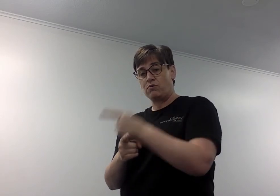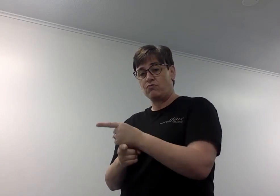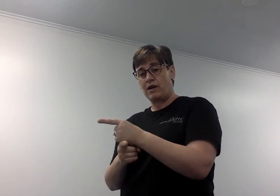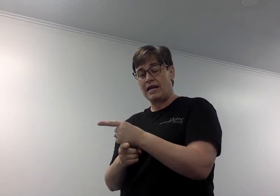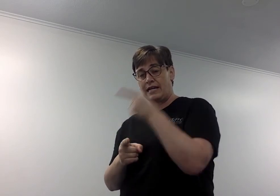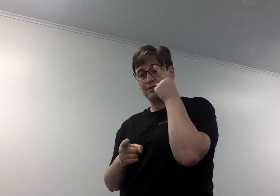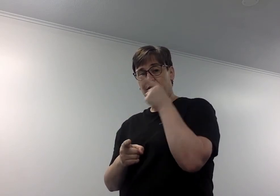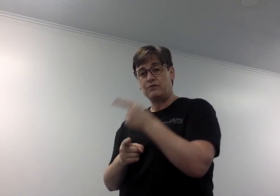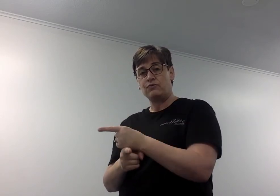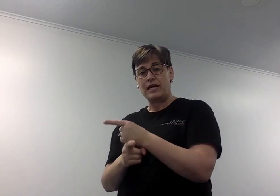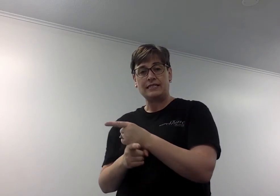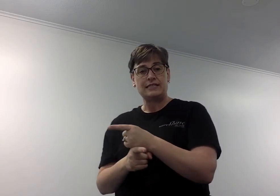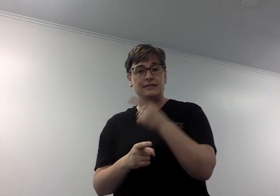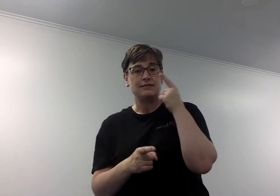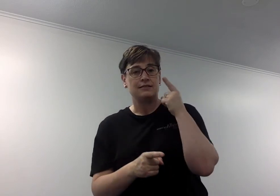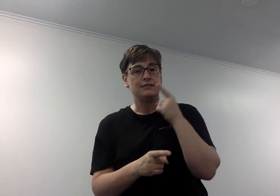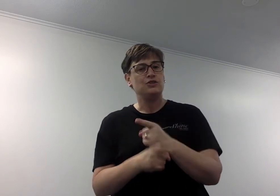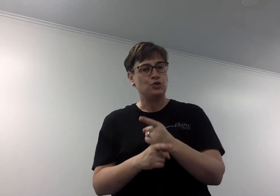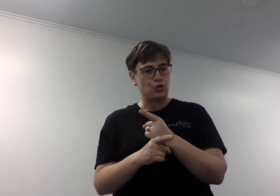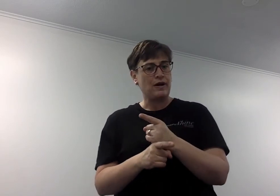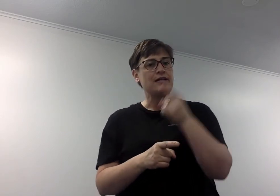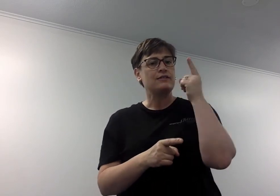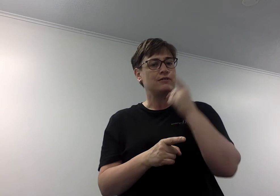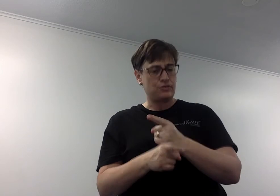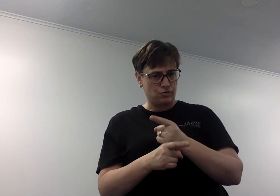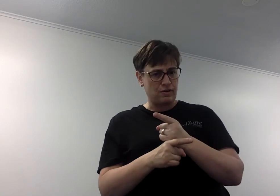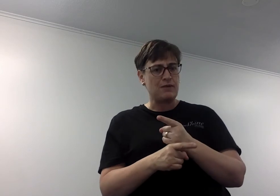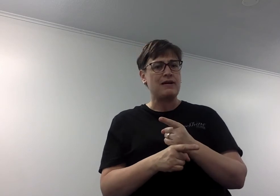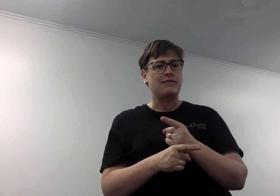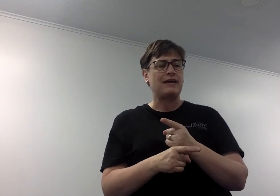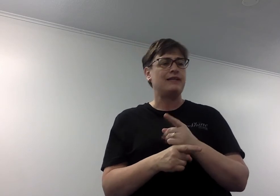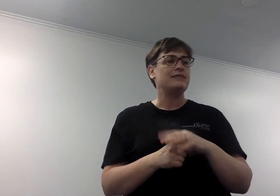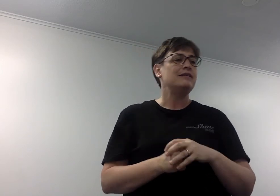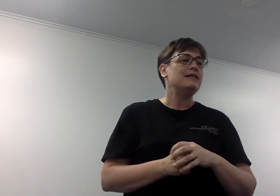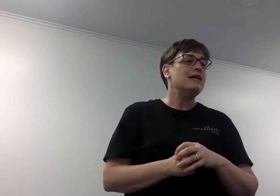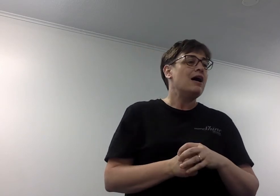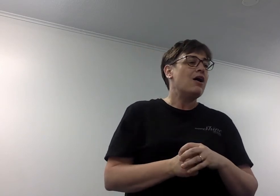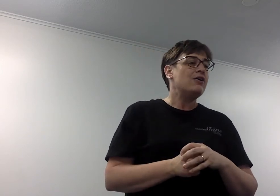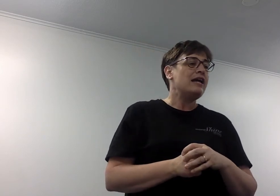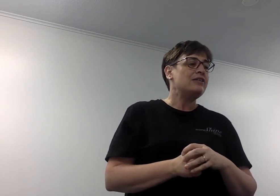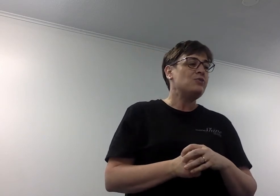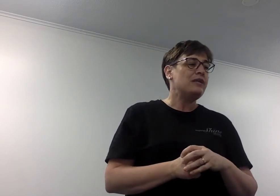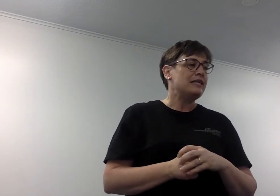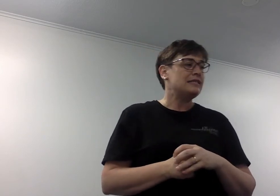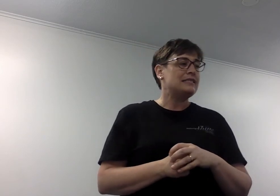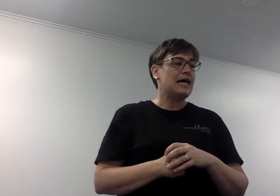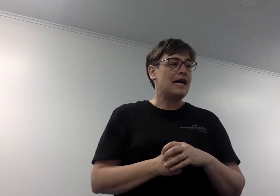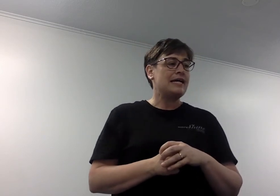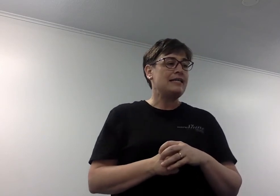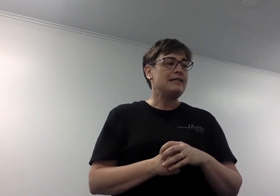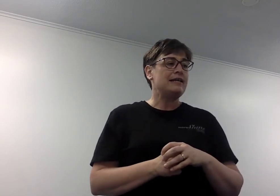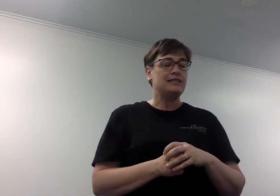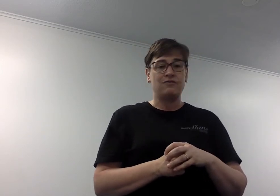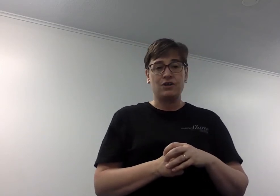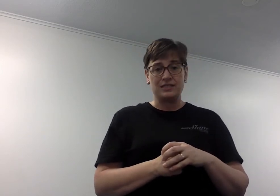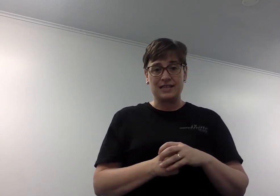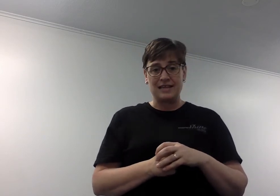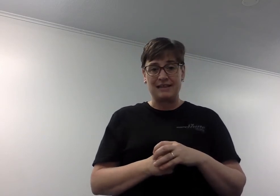right hand. Right. You're correct. You're right about that. Our next one is sign, as far as sign